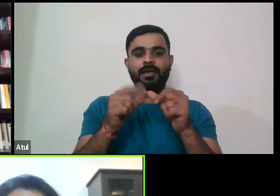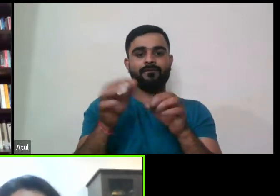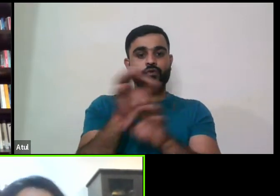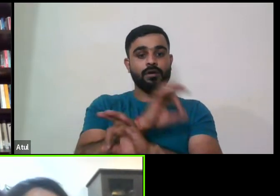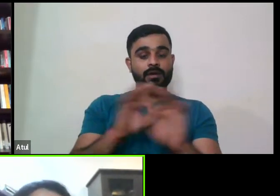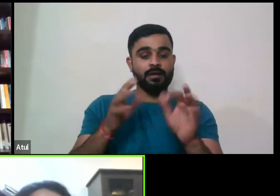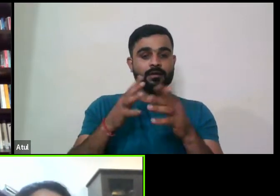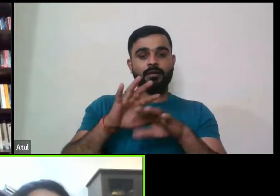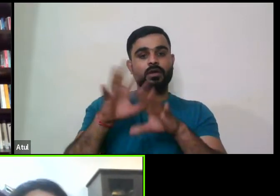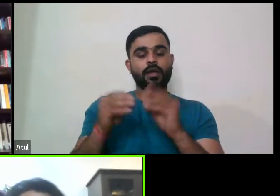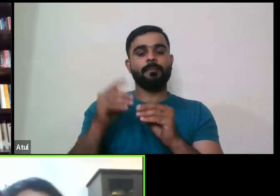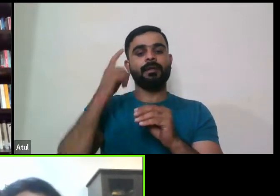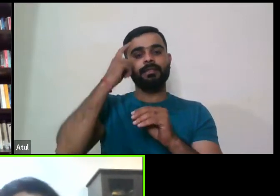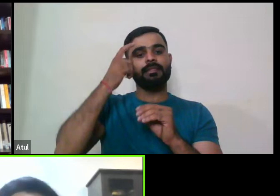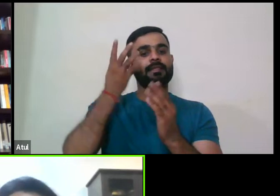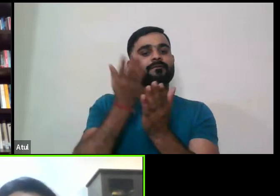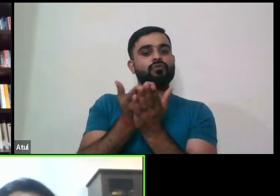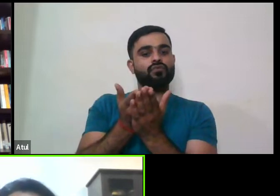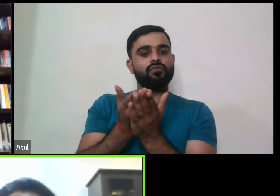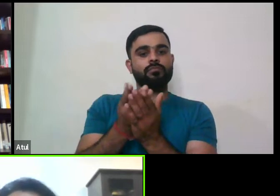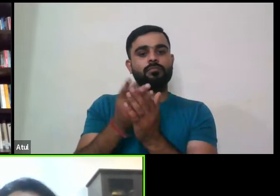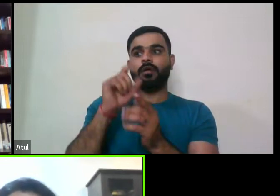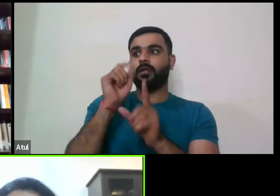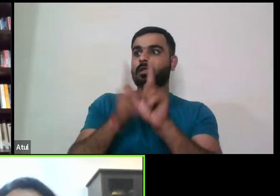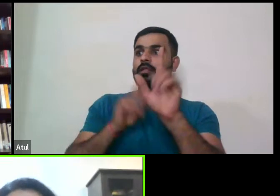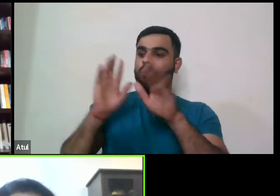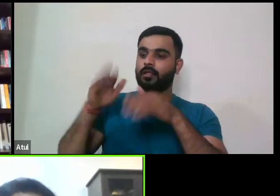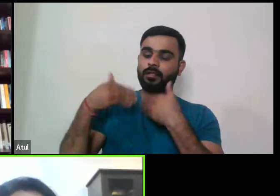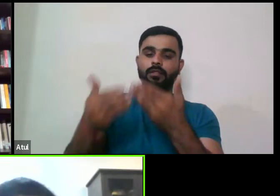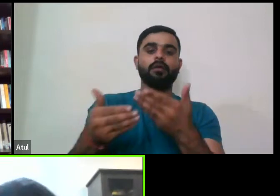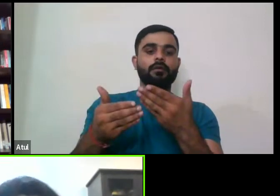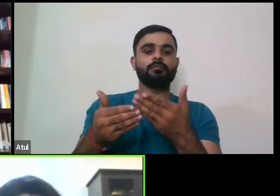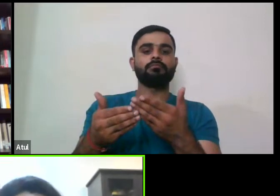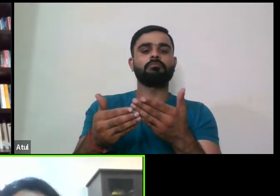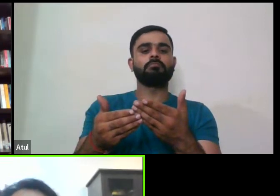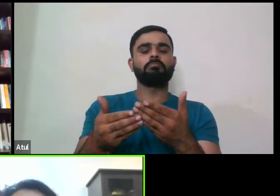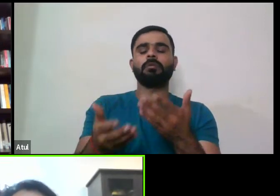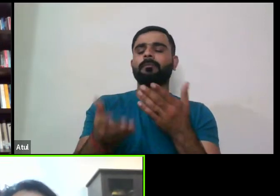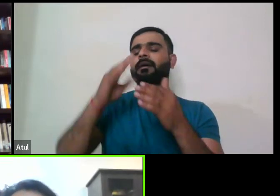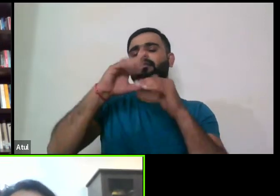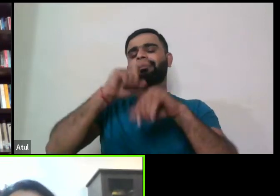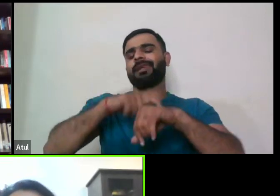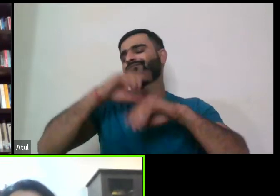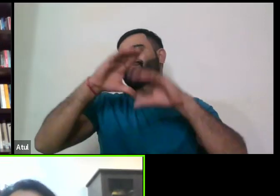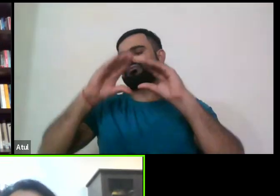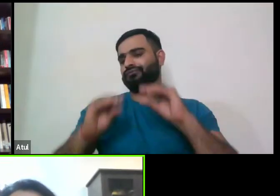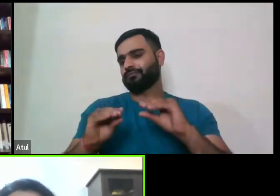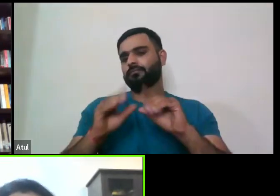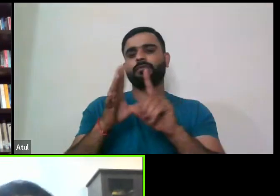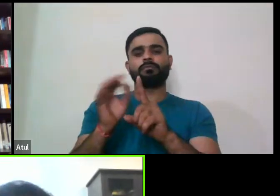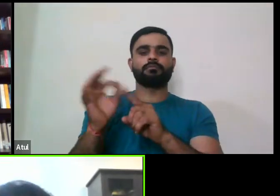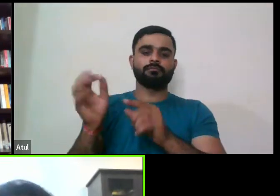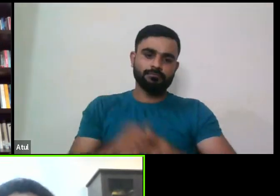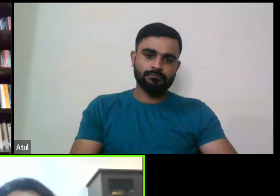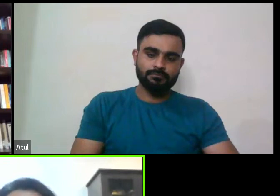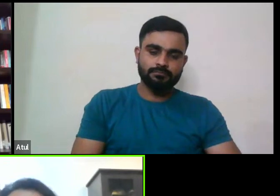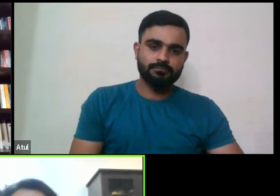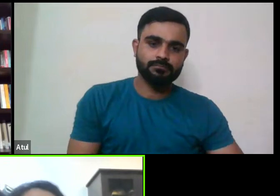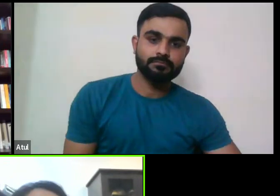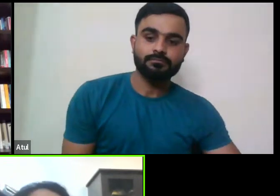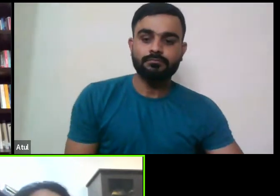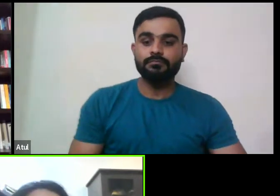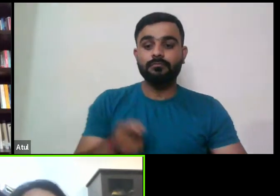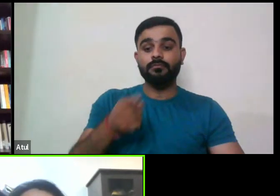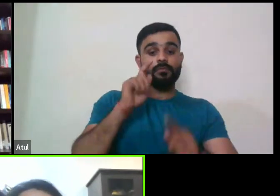you all painstakingly have over the last decade. It might take lesser time to do that. So is that